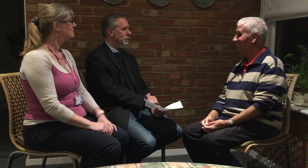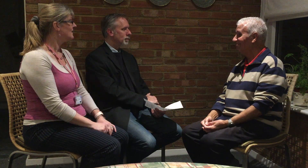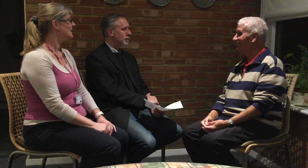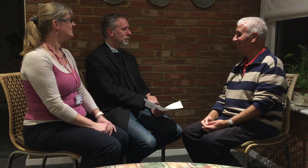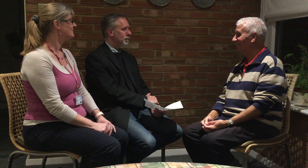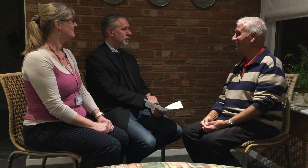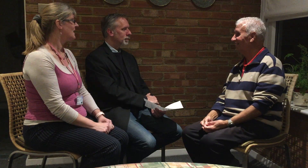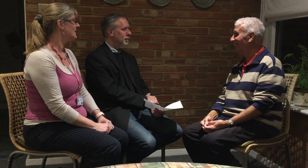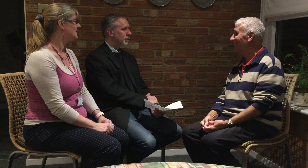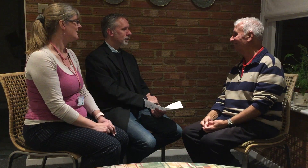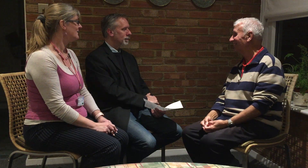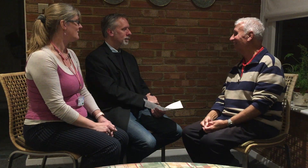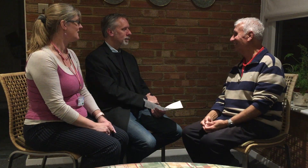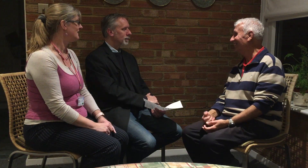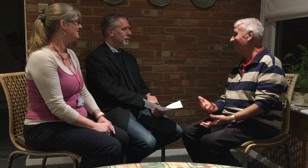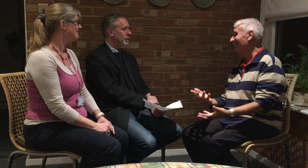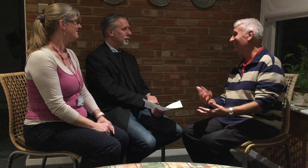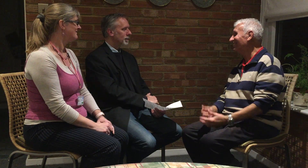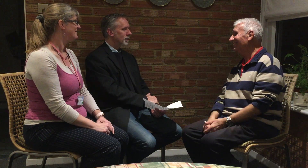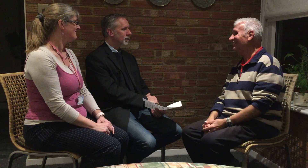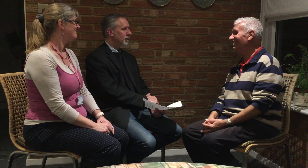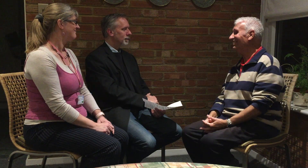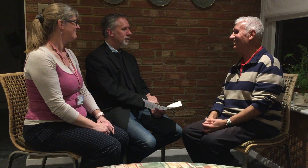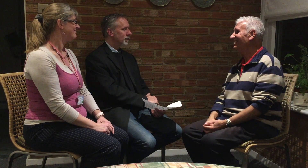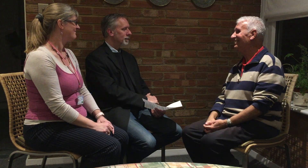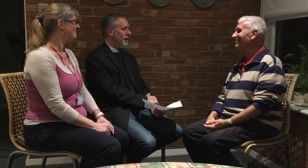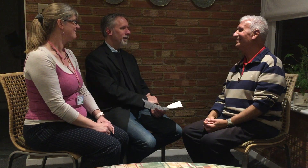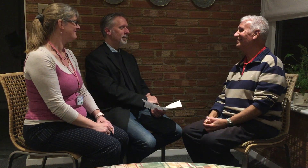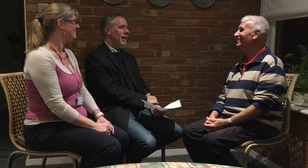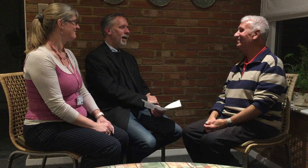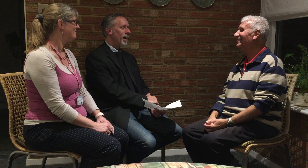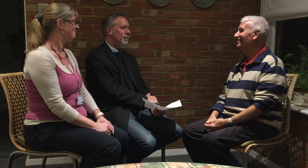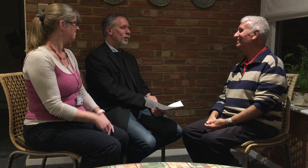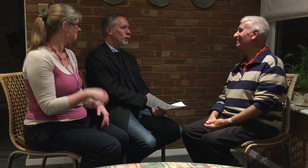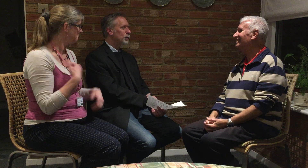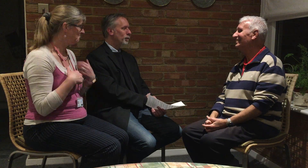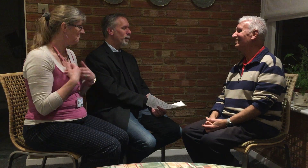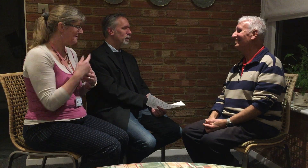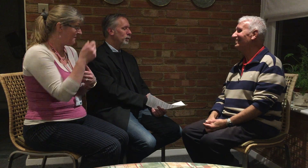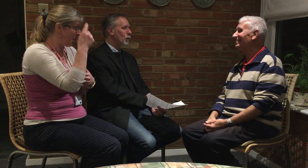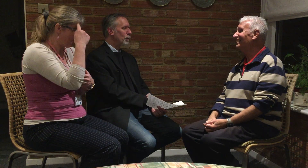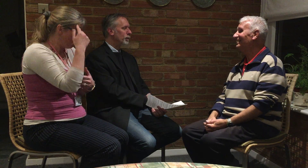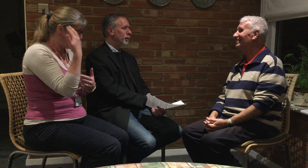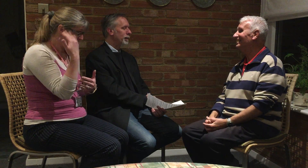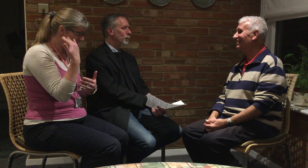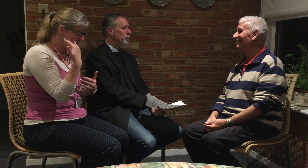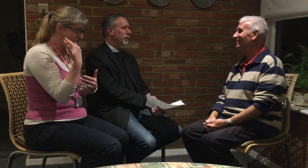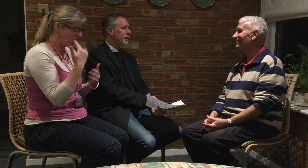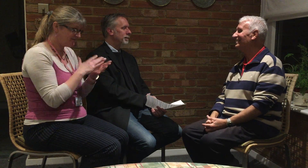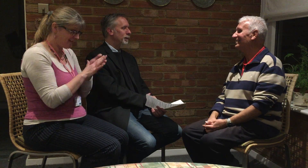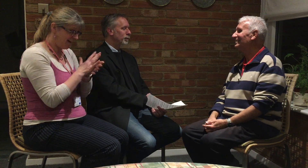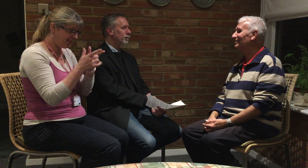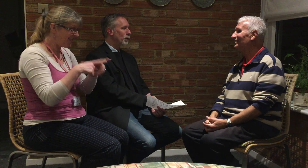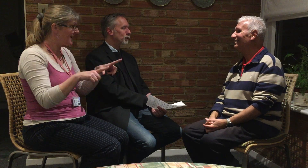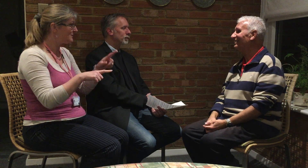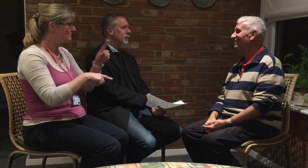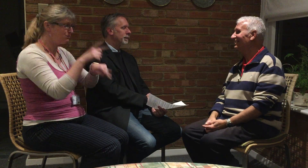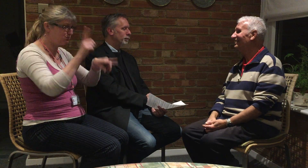Yeah, no, definitely. Yeah, I hadn't thought of that before, that there would be different versions in